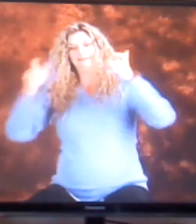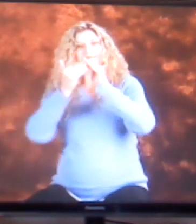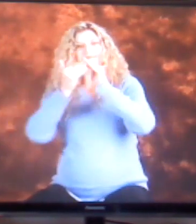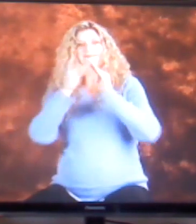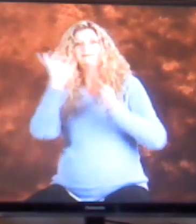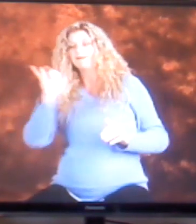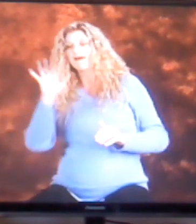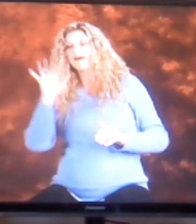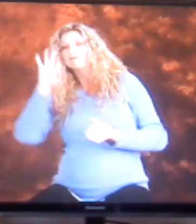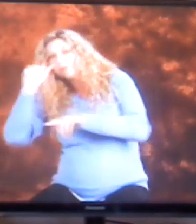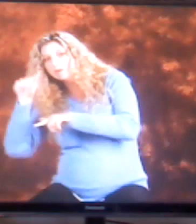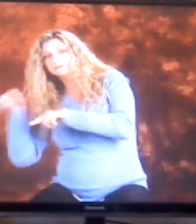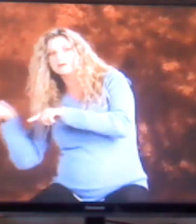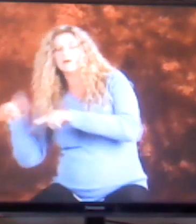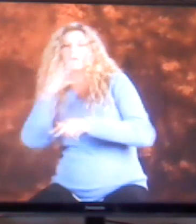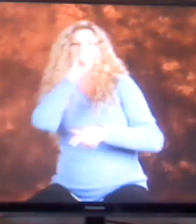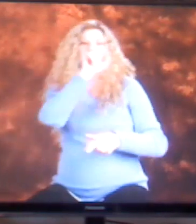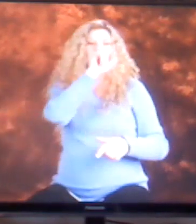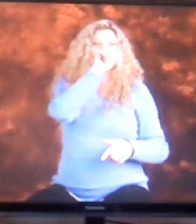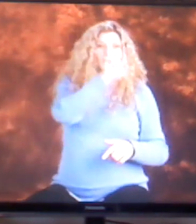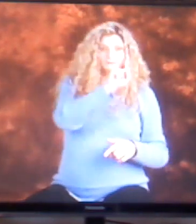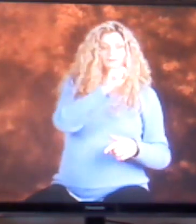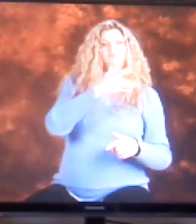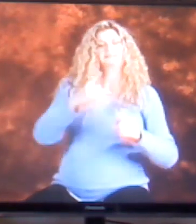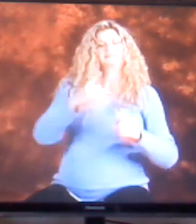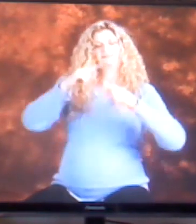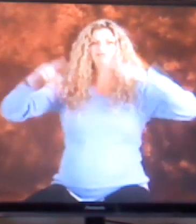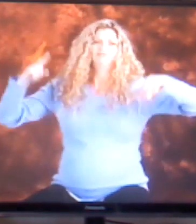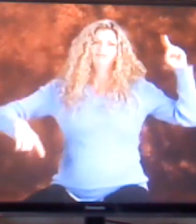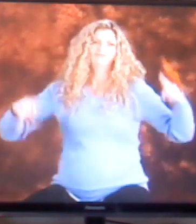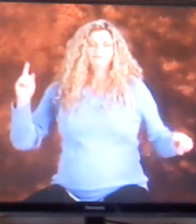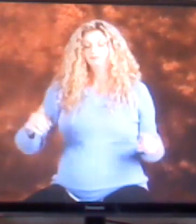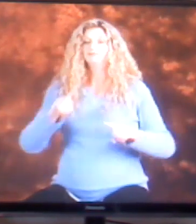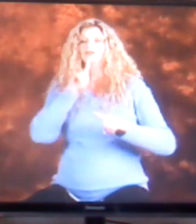They'll usually go to big cities like New York or LA